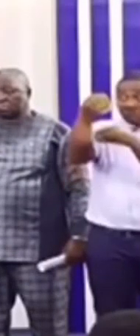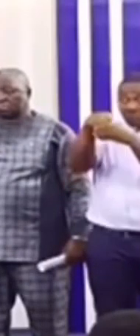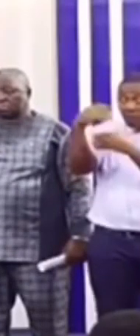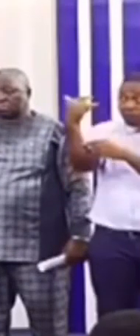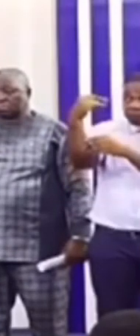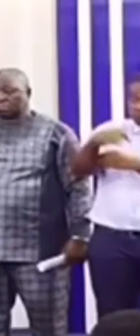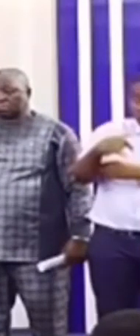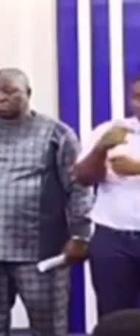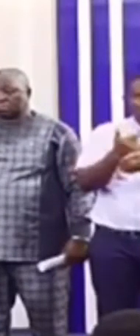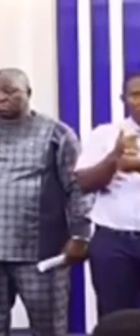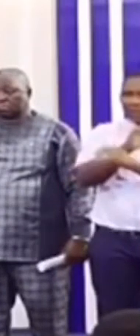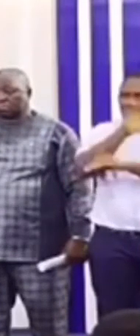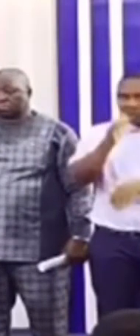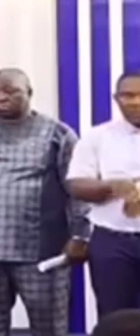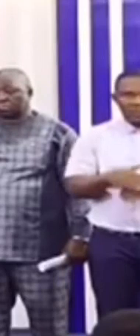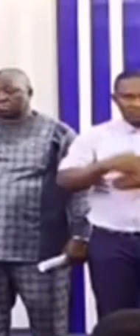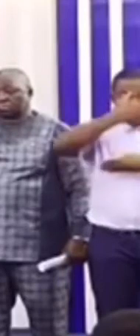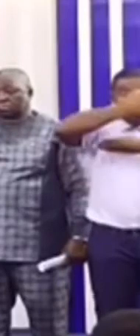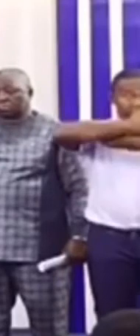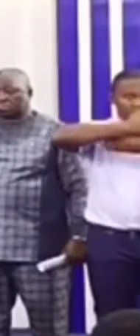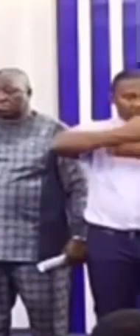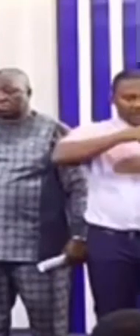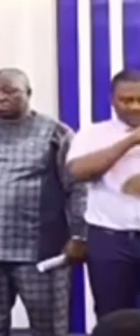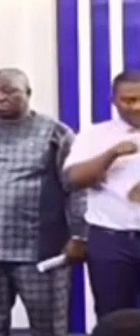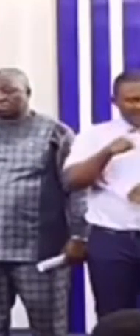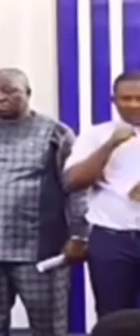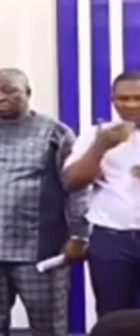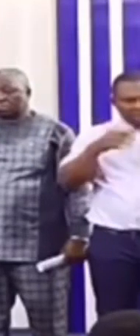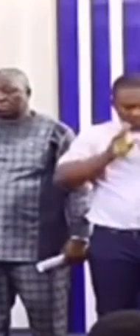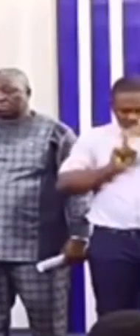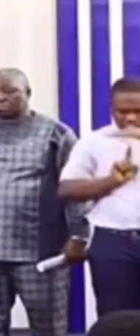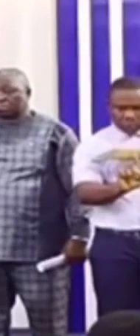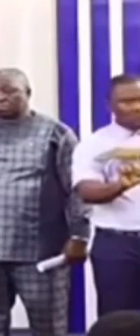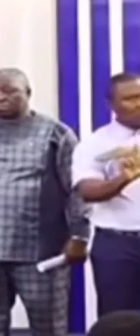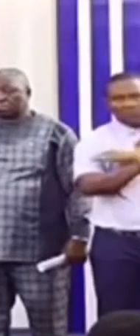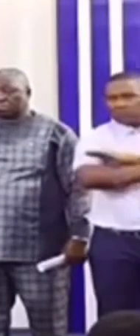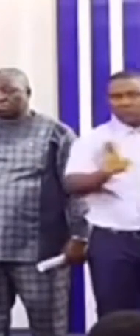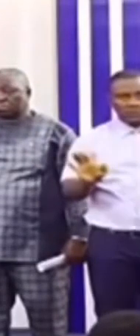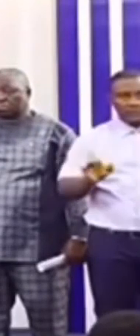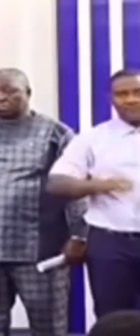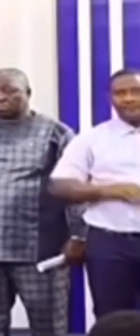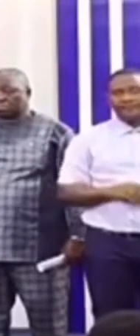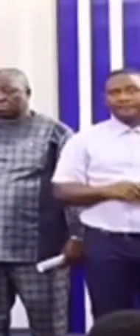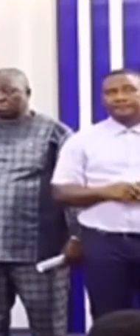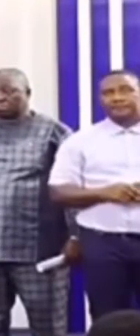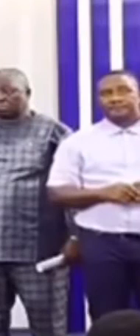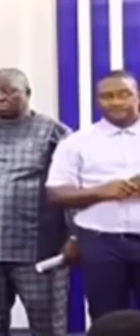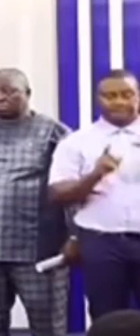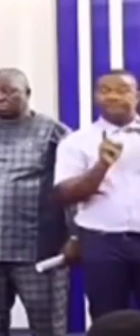embark. Border posts are instructed not to allow such persons into the jurisdiction.